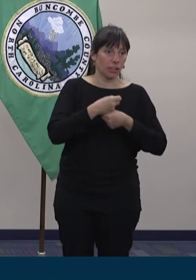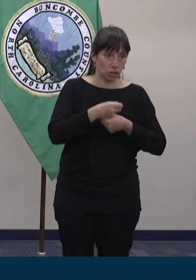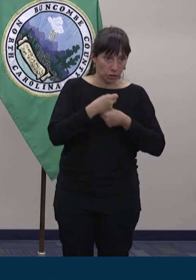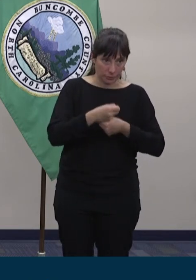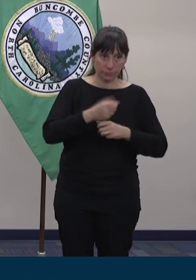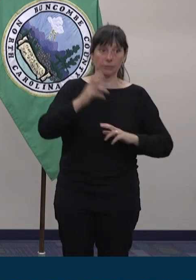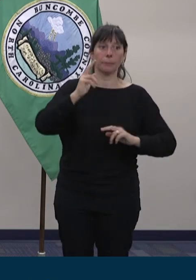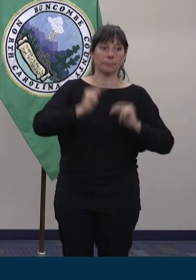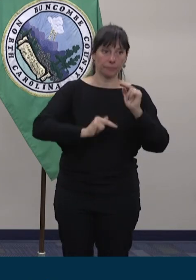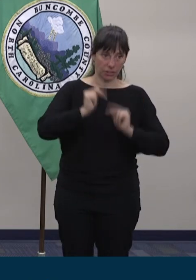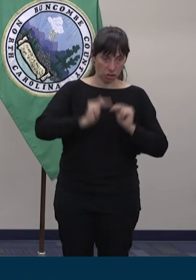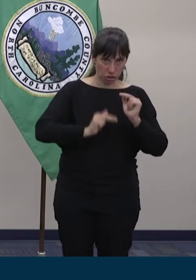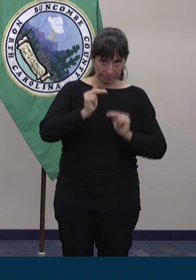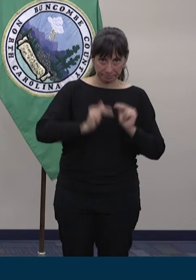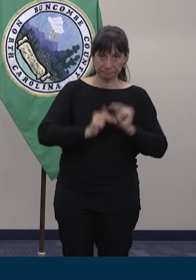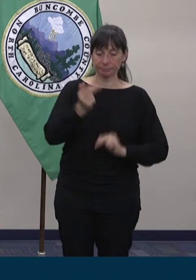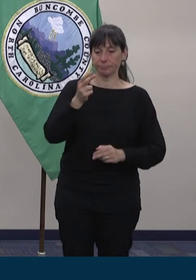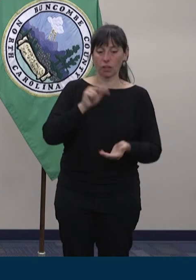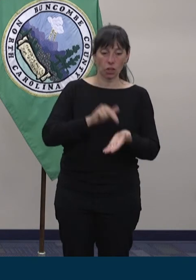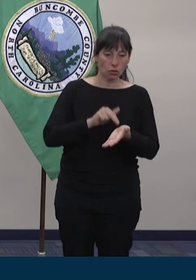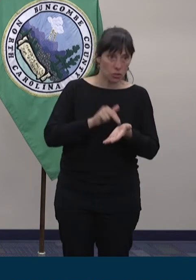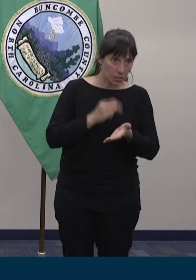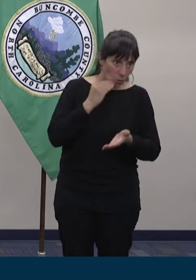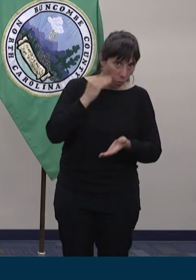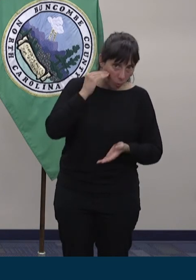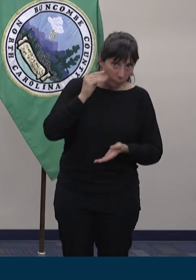plants, and long-term care facilities.